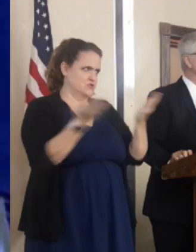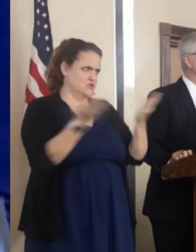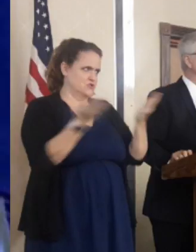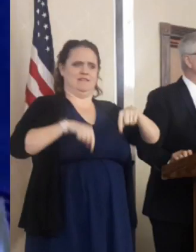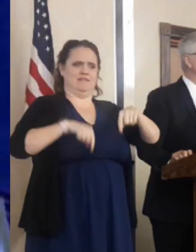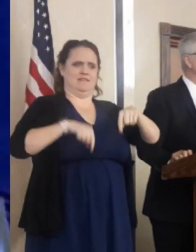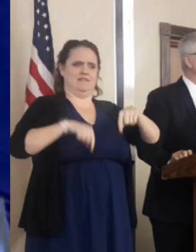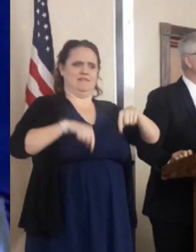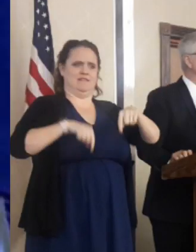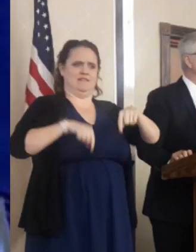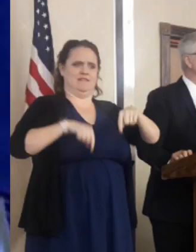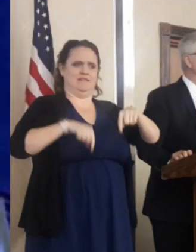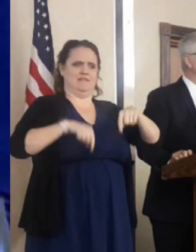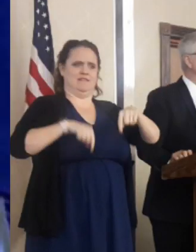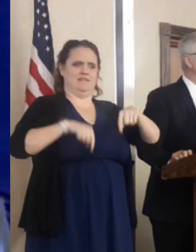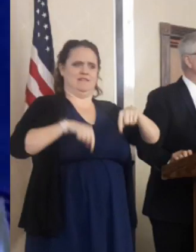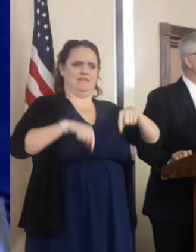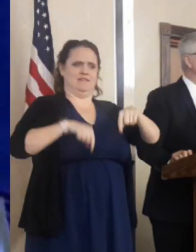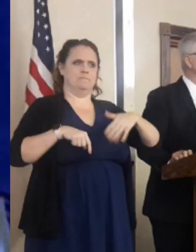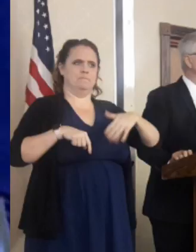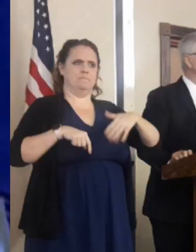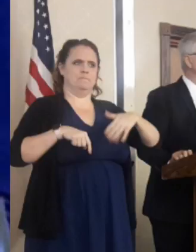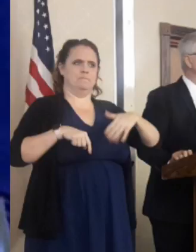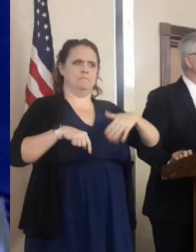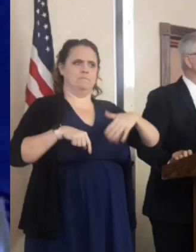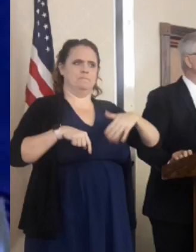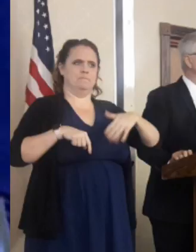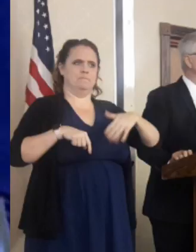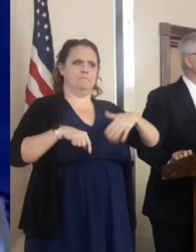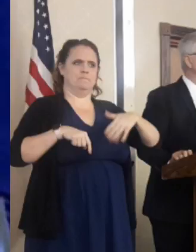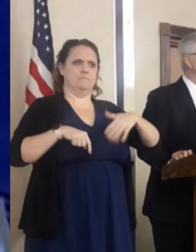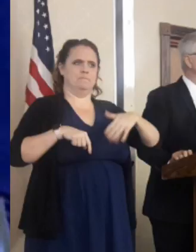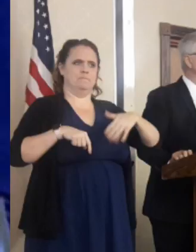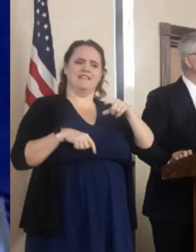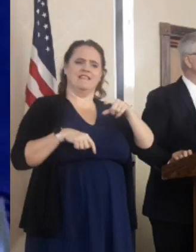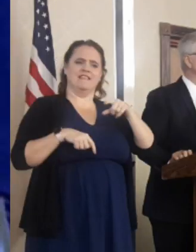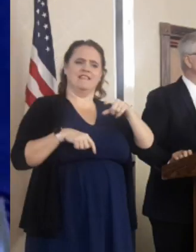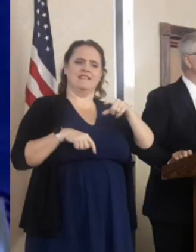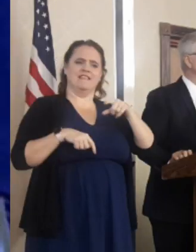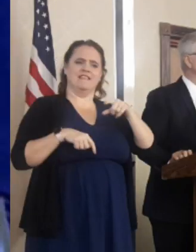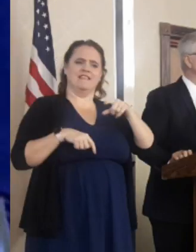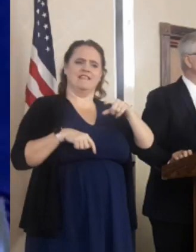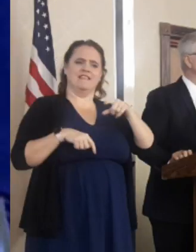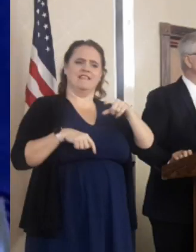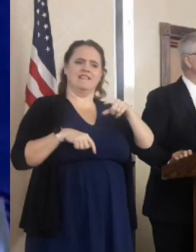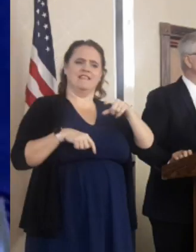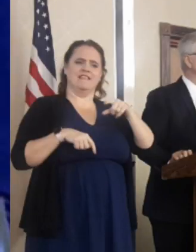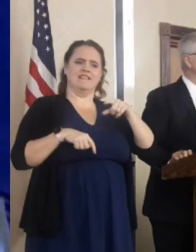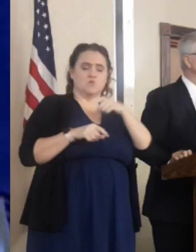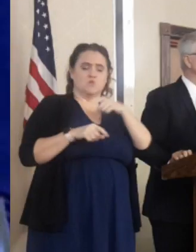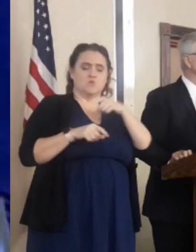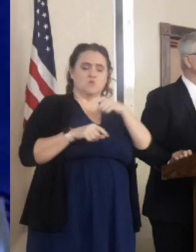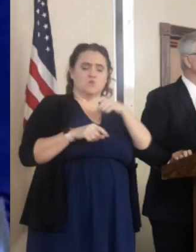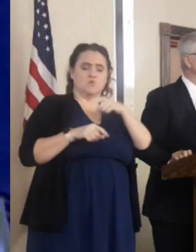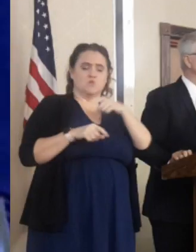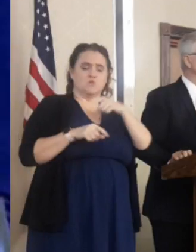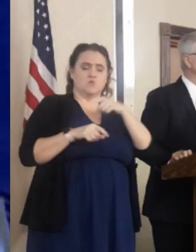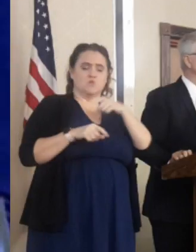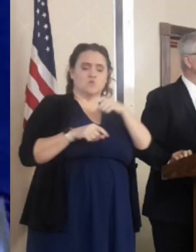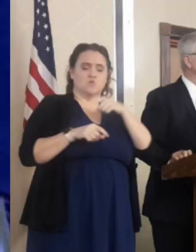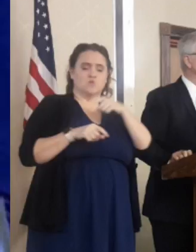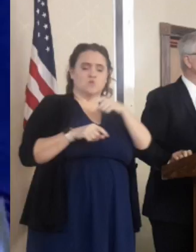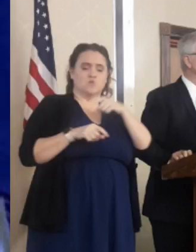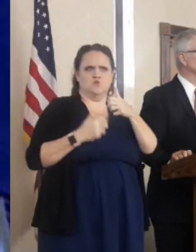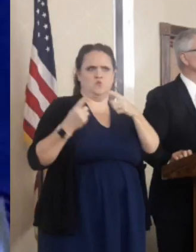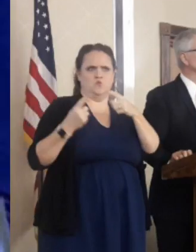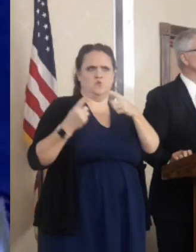know, as you said, the language that's being amended here is a non-issue. That's not the issue going on right now because